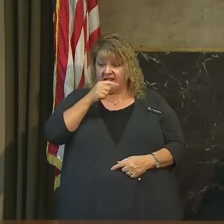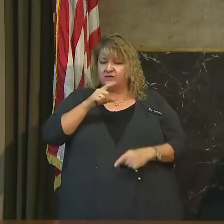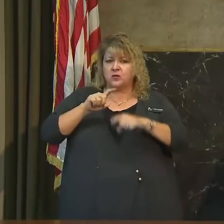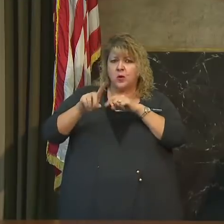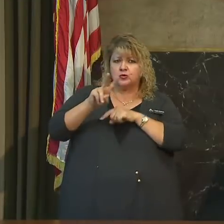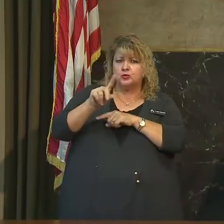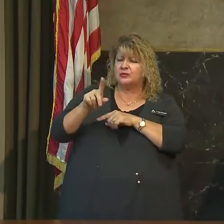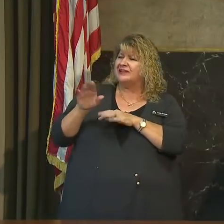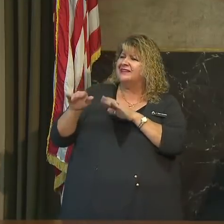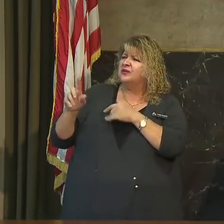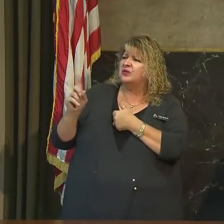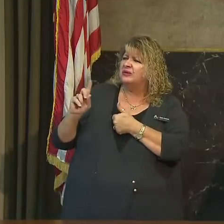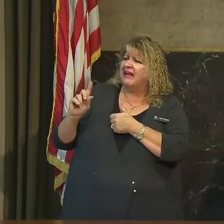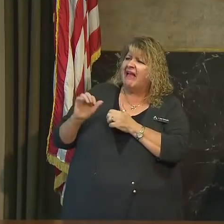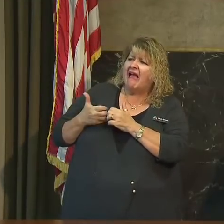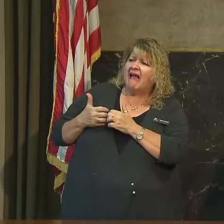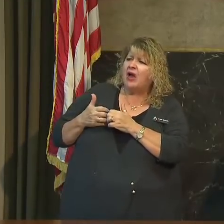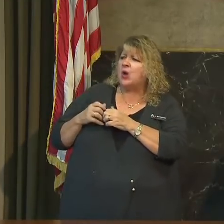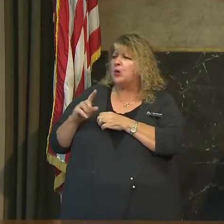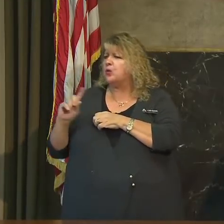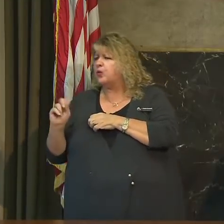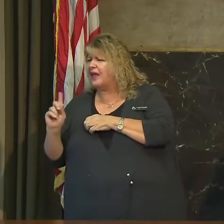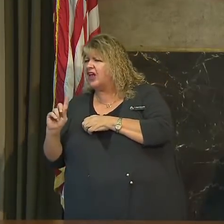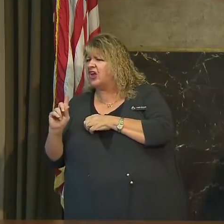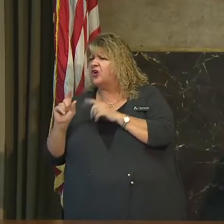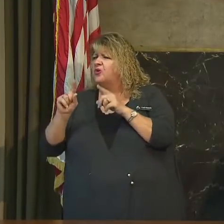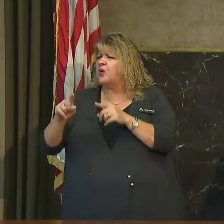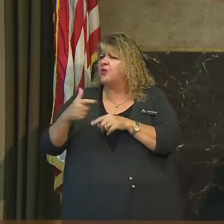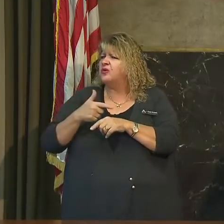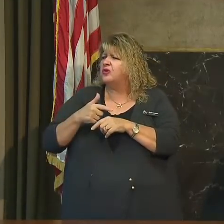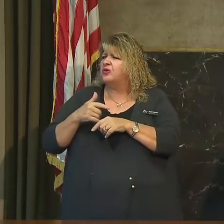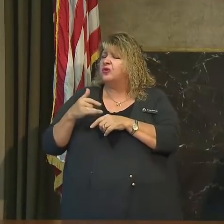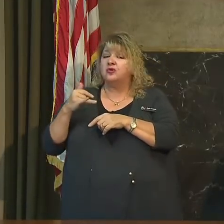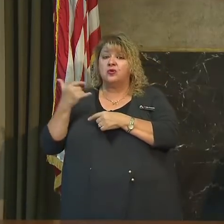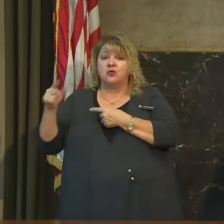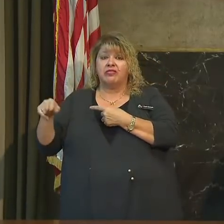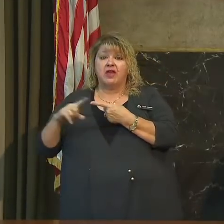how to get vaccinated. You can call the hotline,